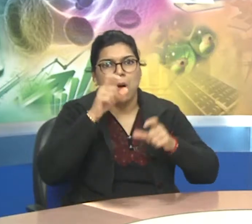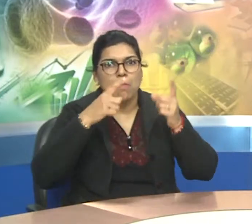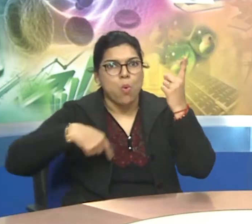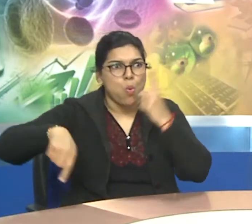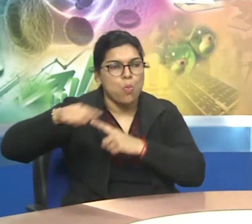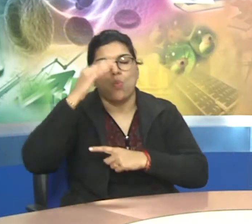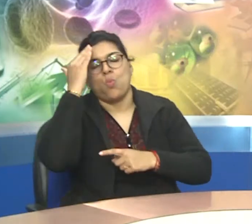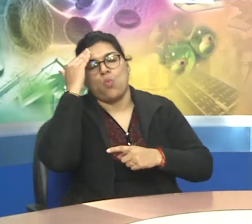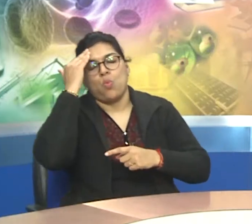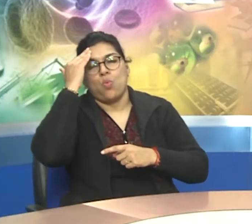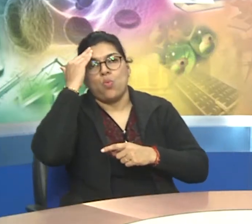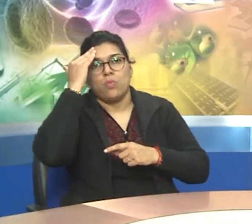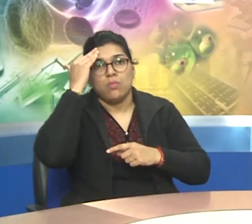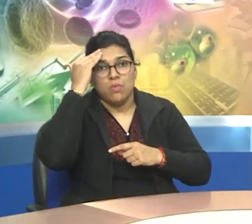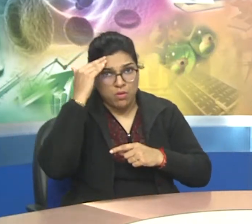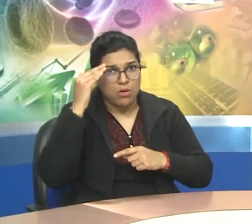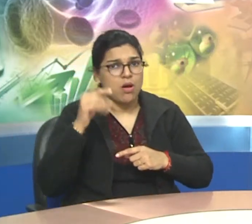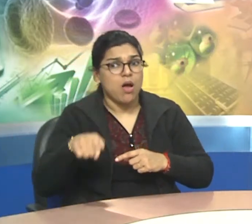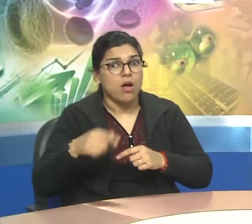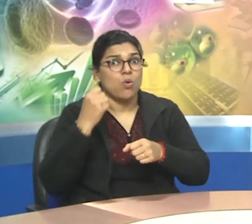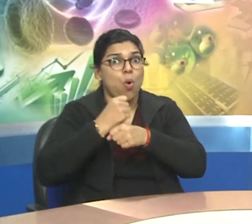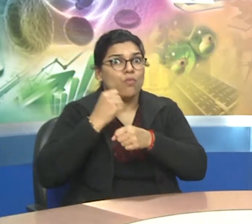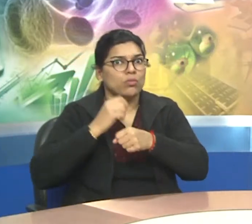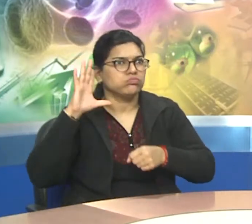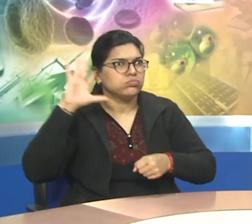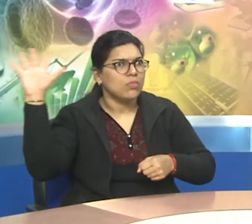He is the founder of Chipko movement.